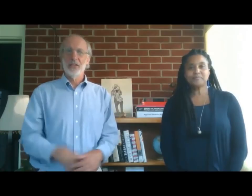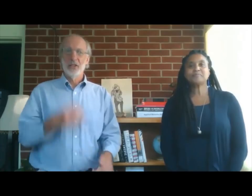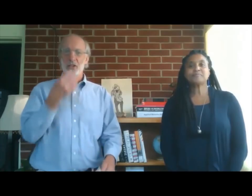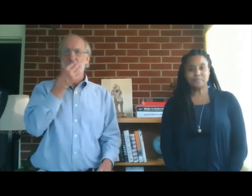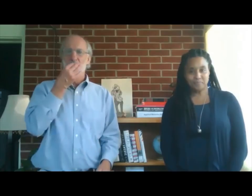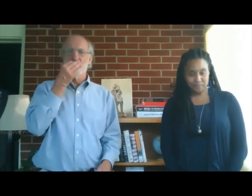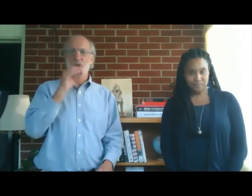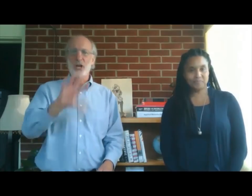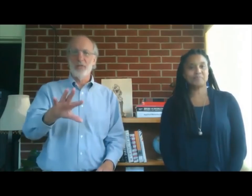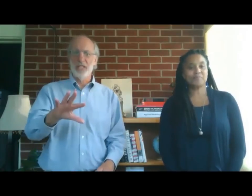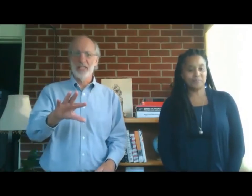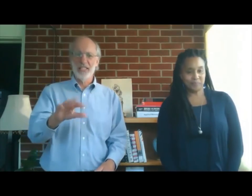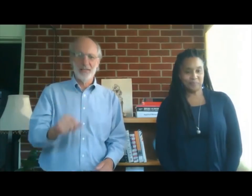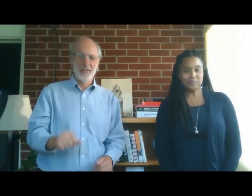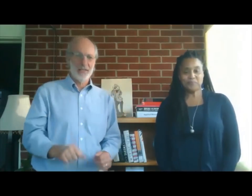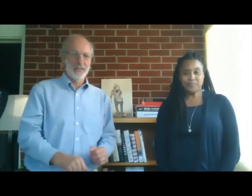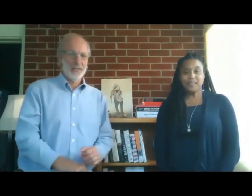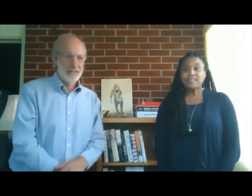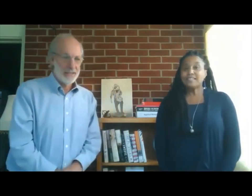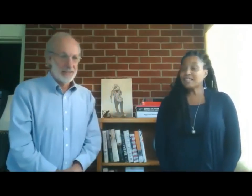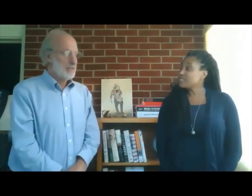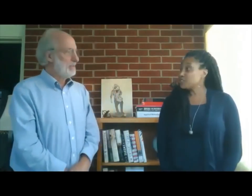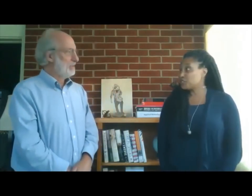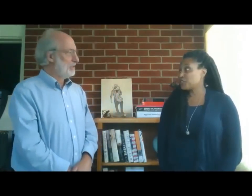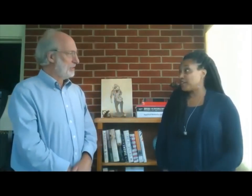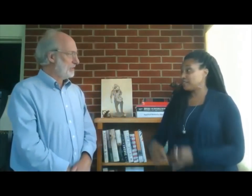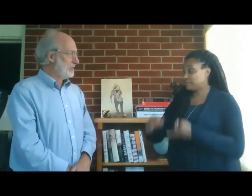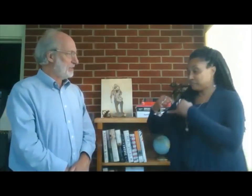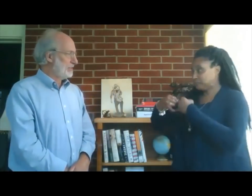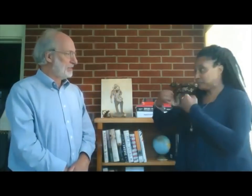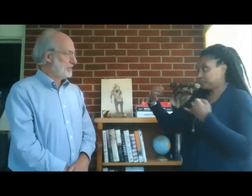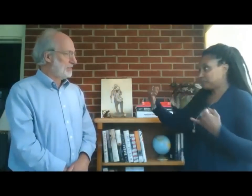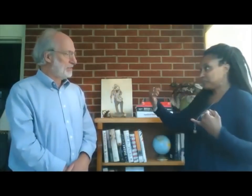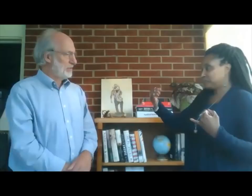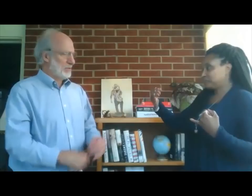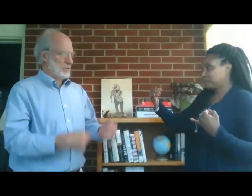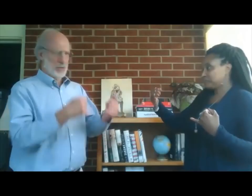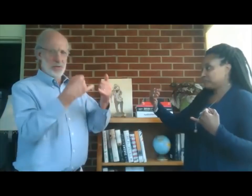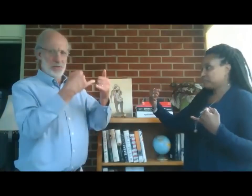Okay. Strawberry. Next is string.